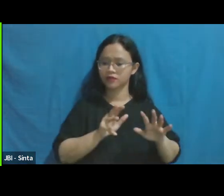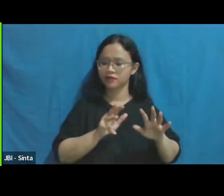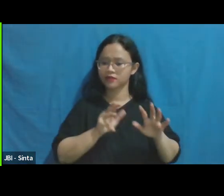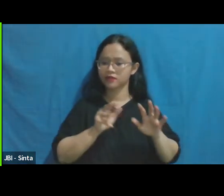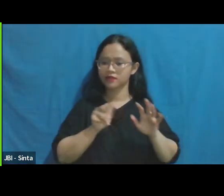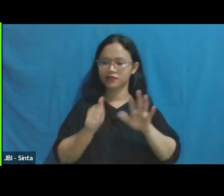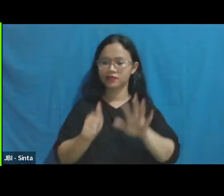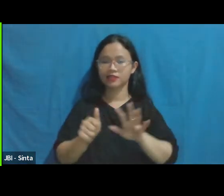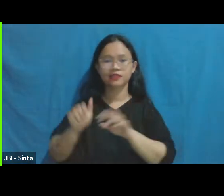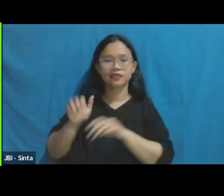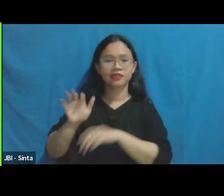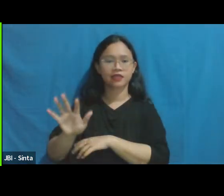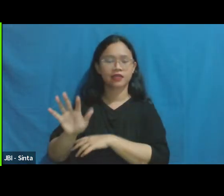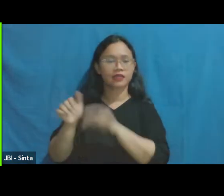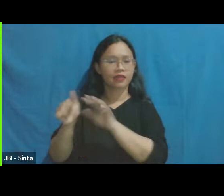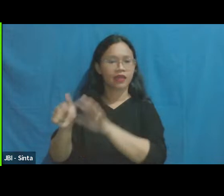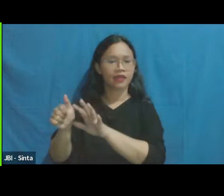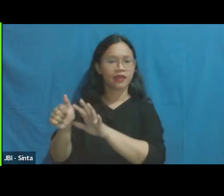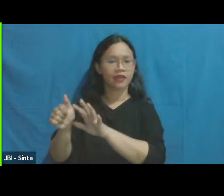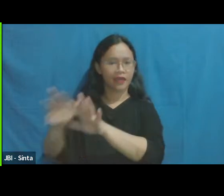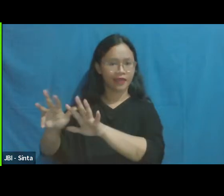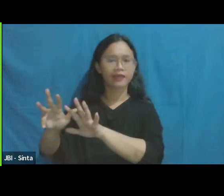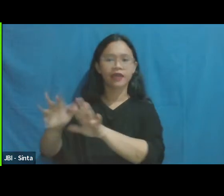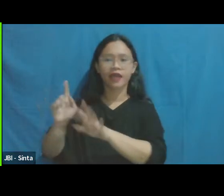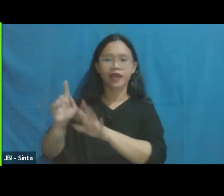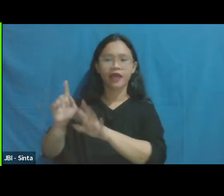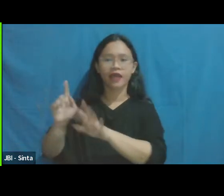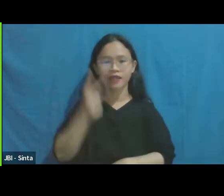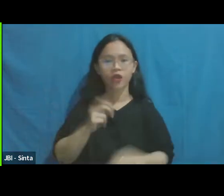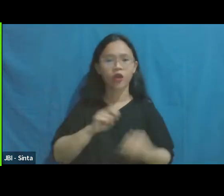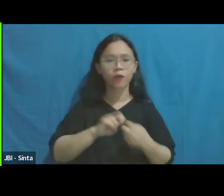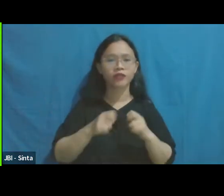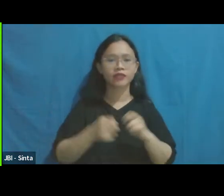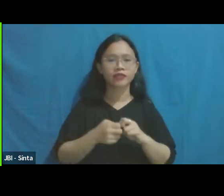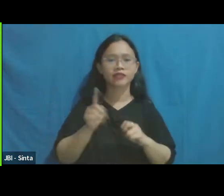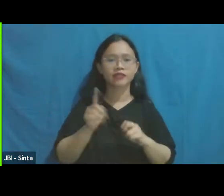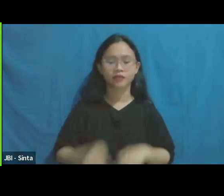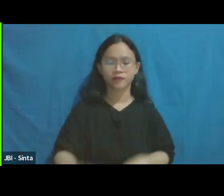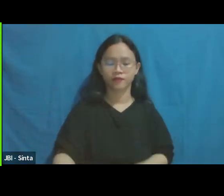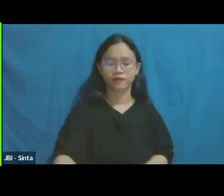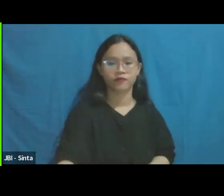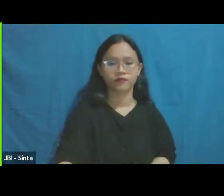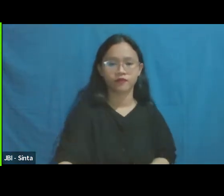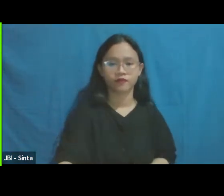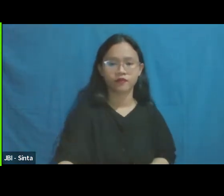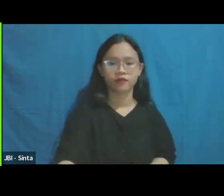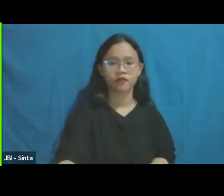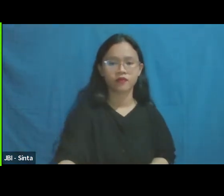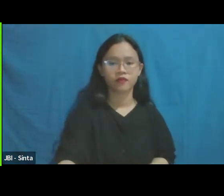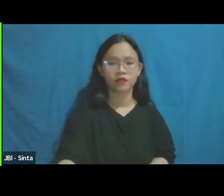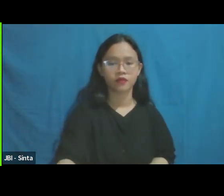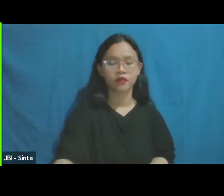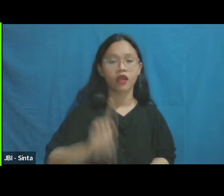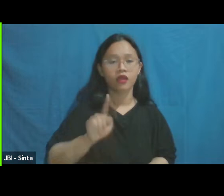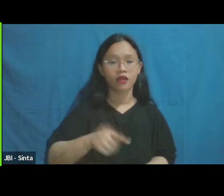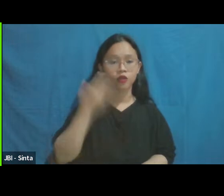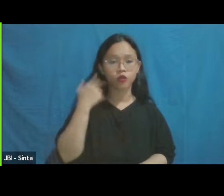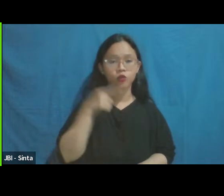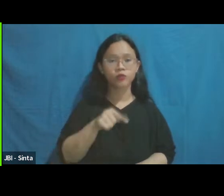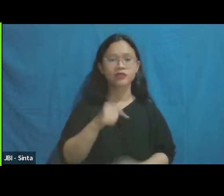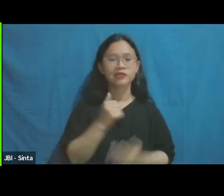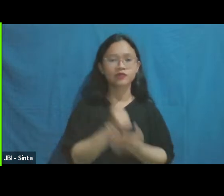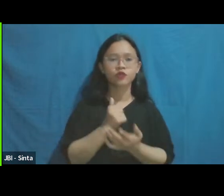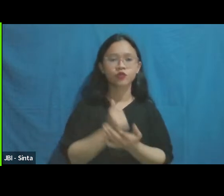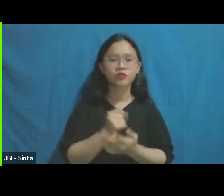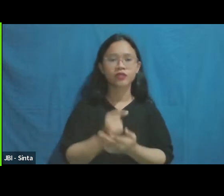Indonesia claims, or in the international community claims that there was the act of free